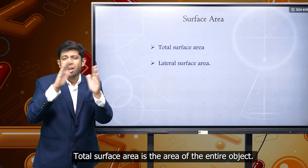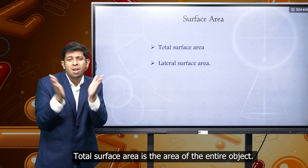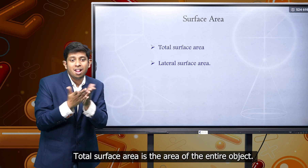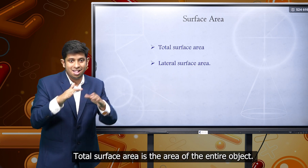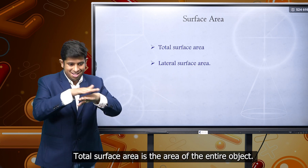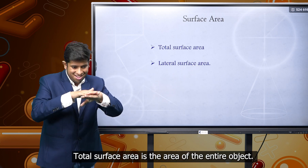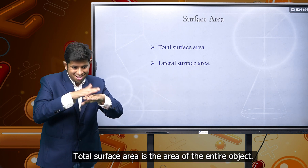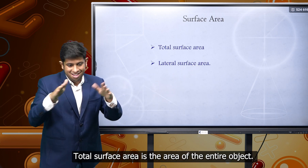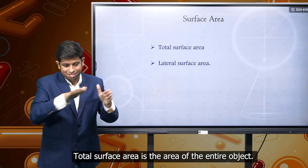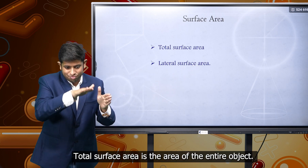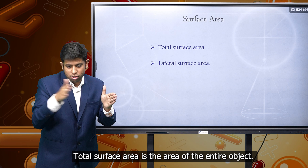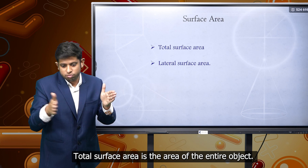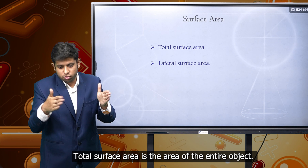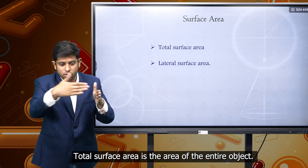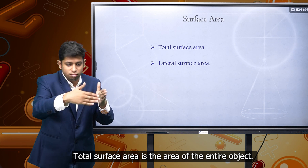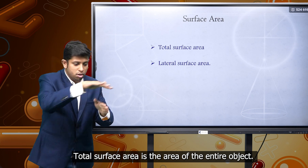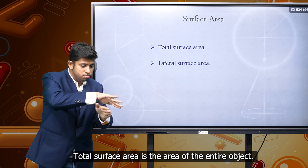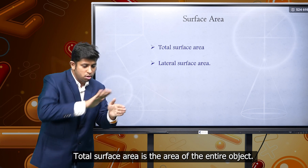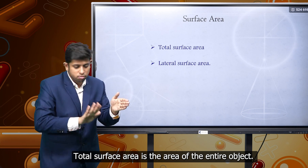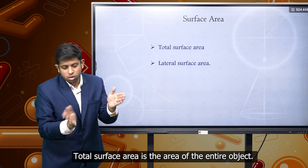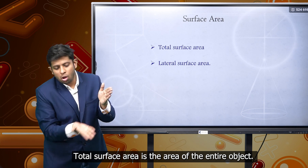Total surface area is the area of the entire object.